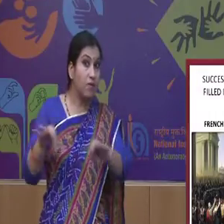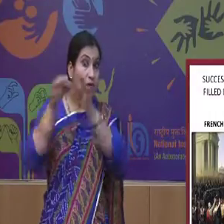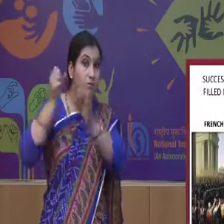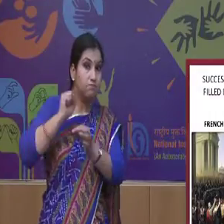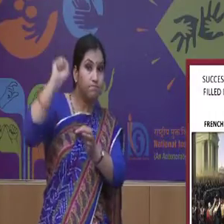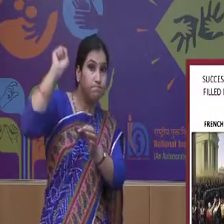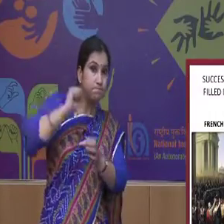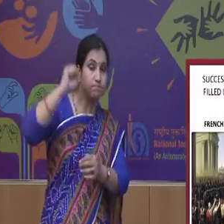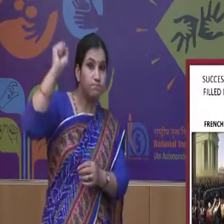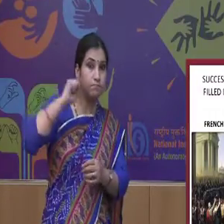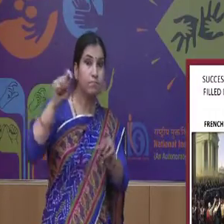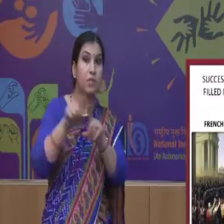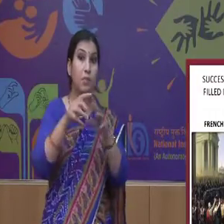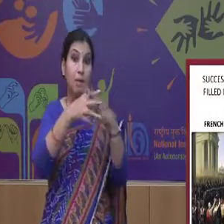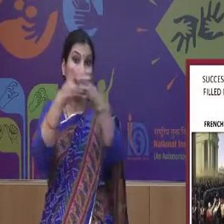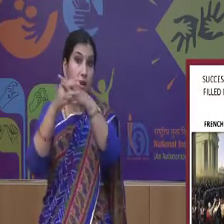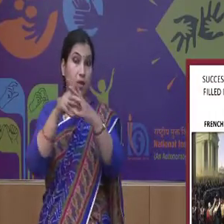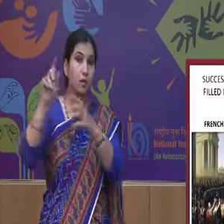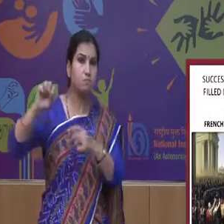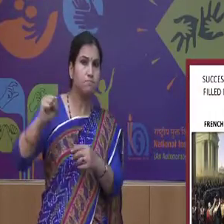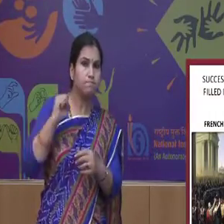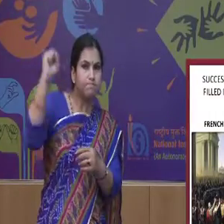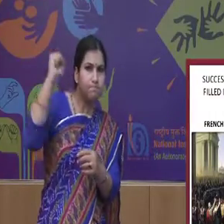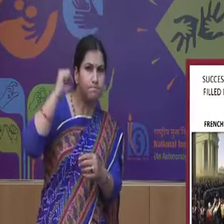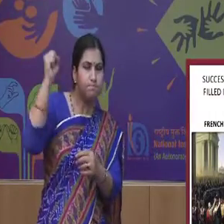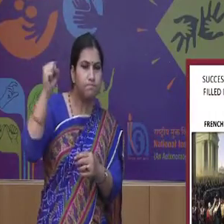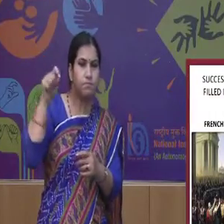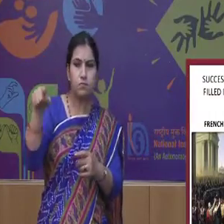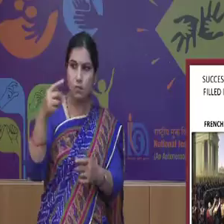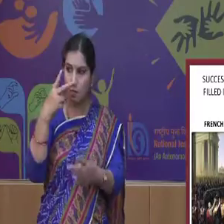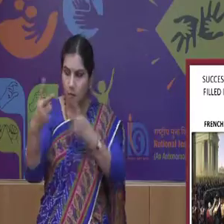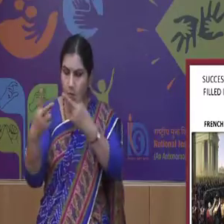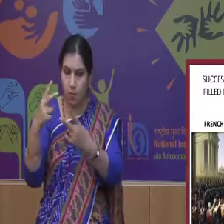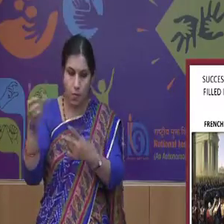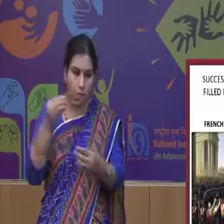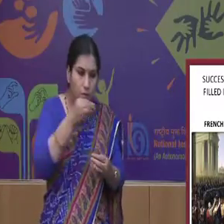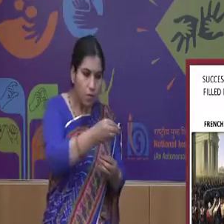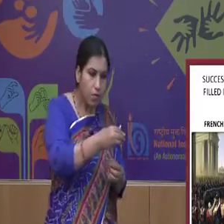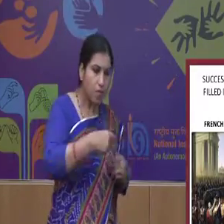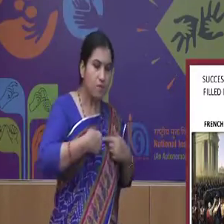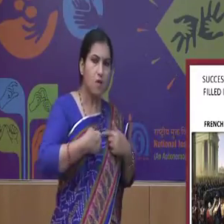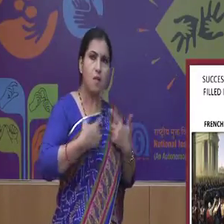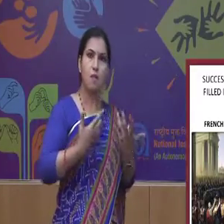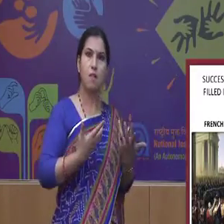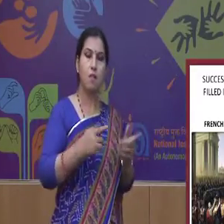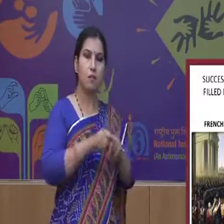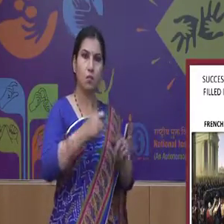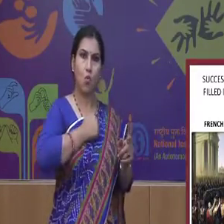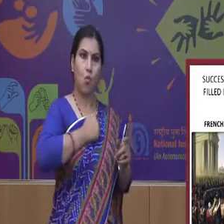and American Revolution filled in them the feelings of freedom and